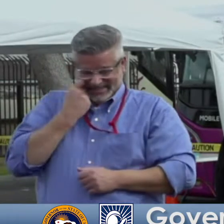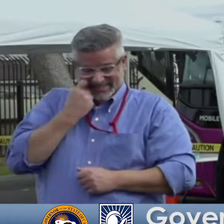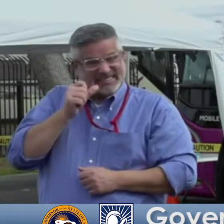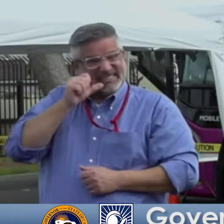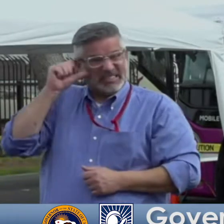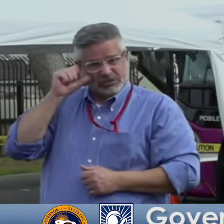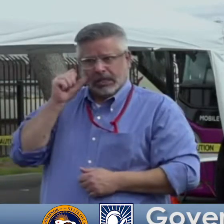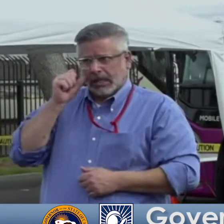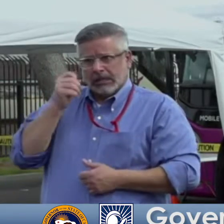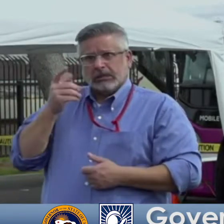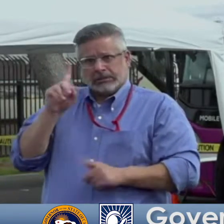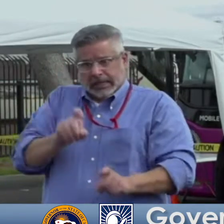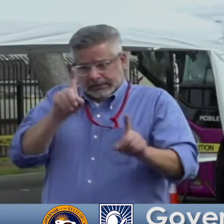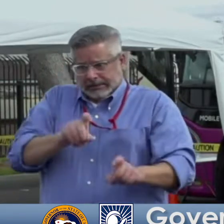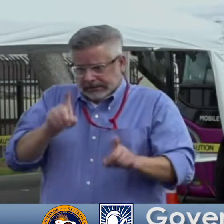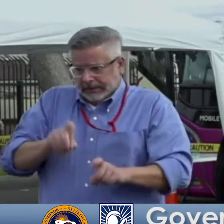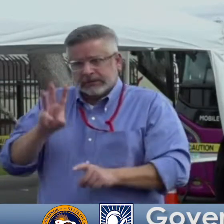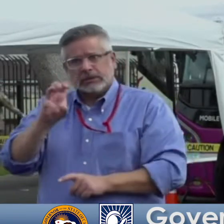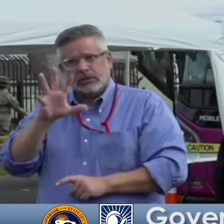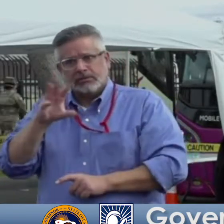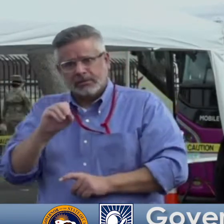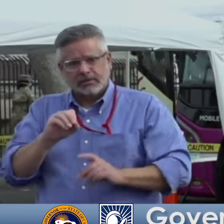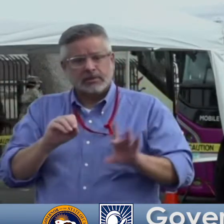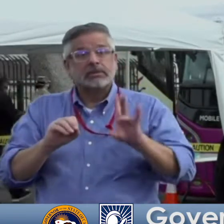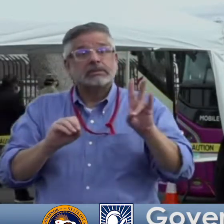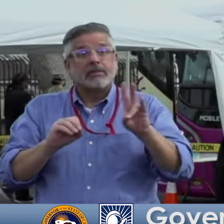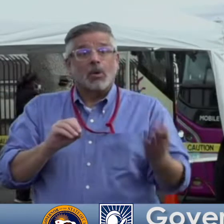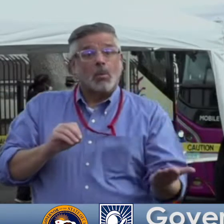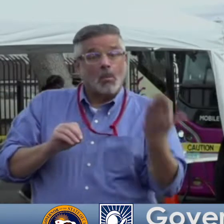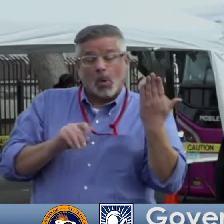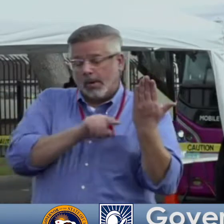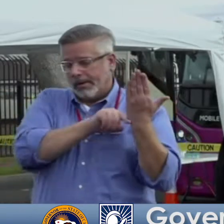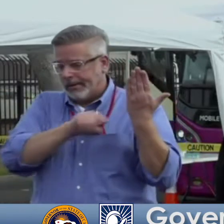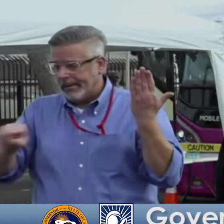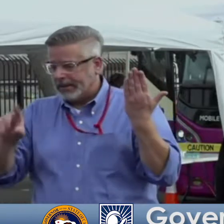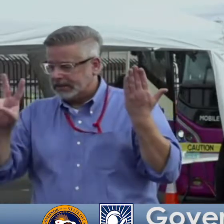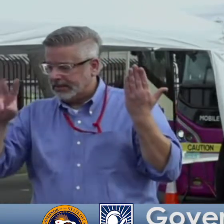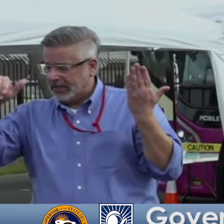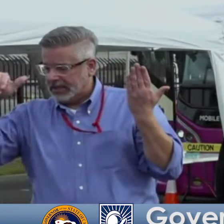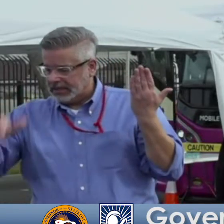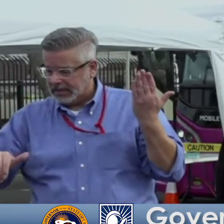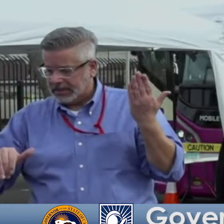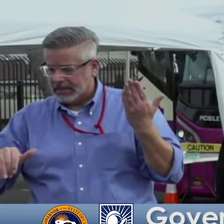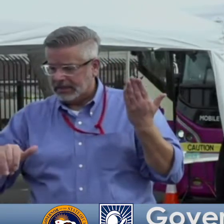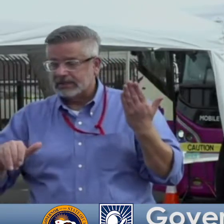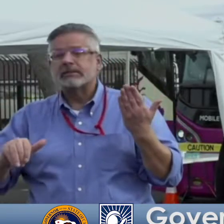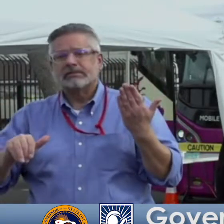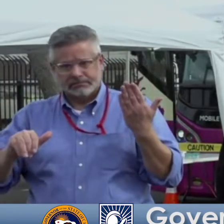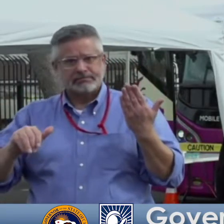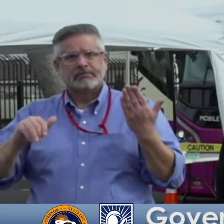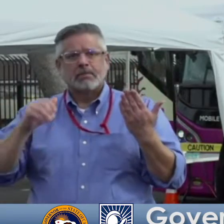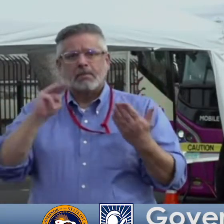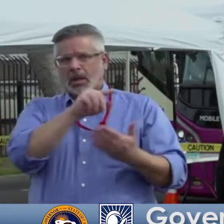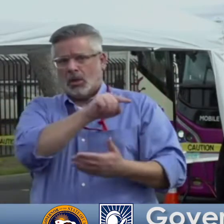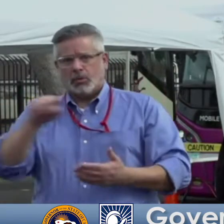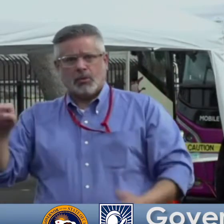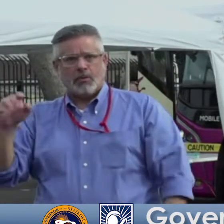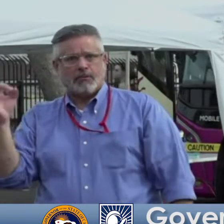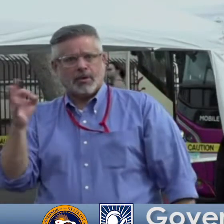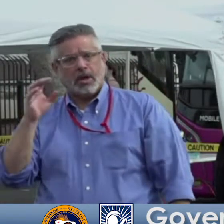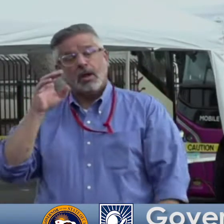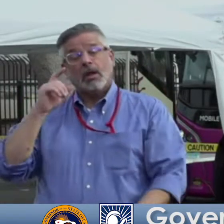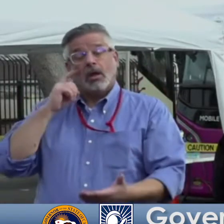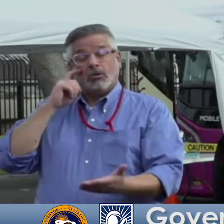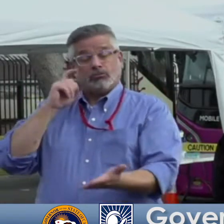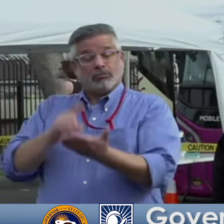here at this site. It's open between the hours of 7 in the morning, 7 at night, 7 days a week.